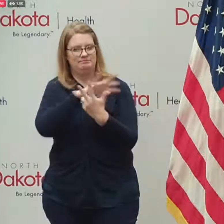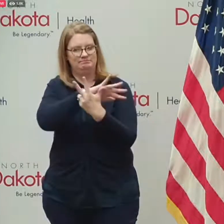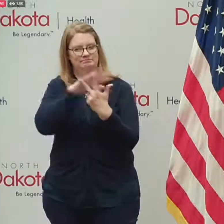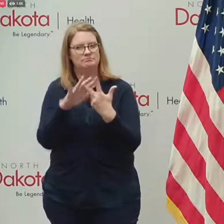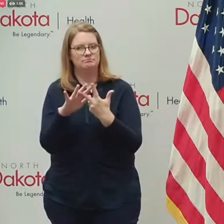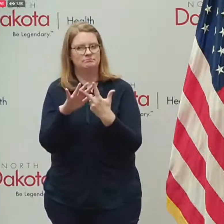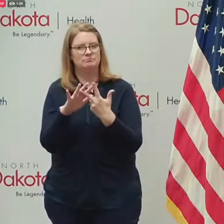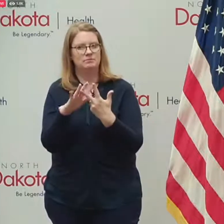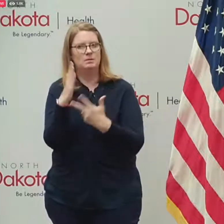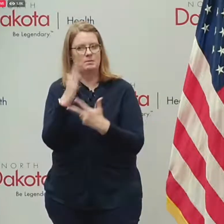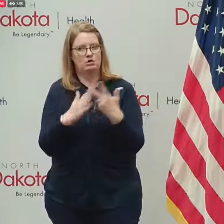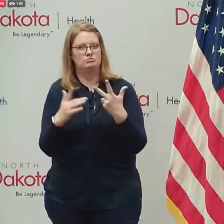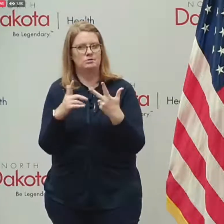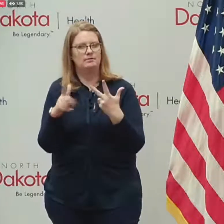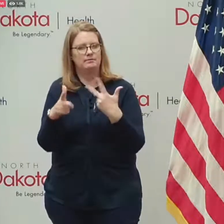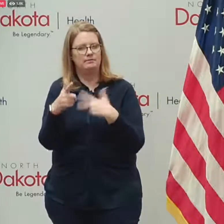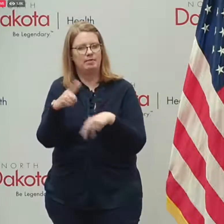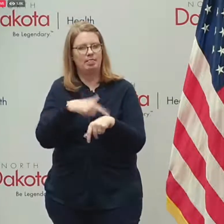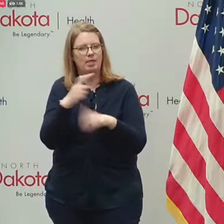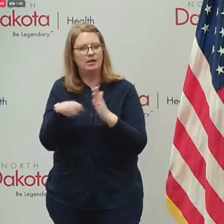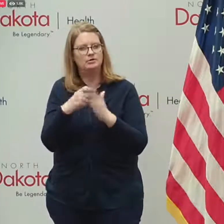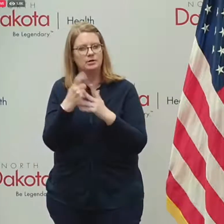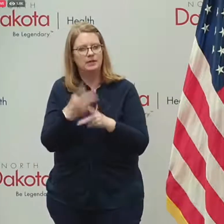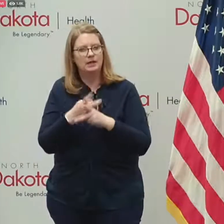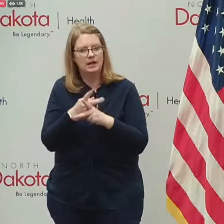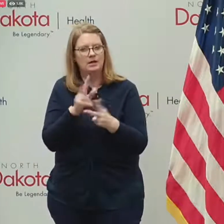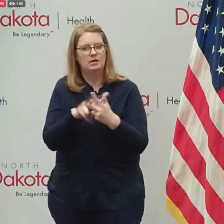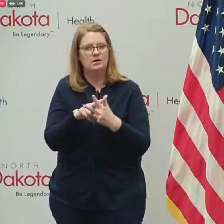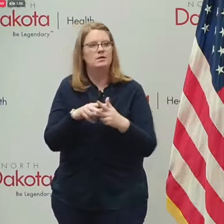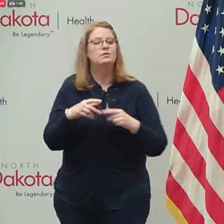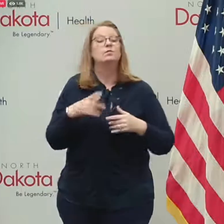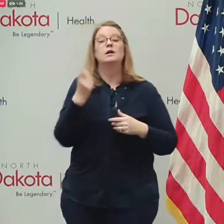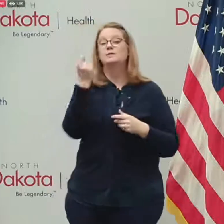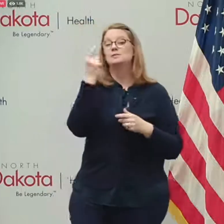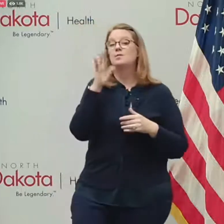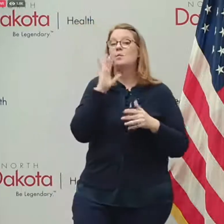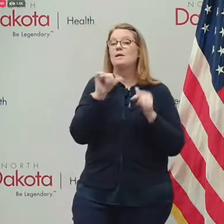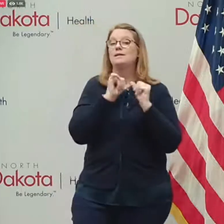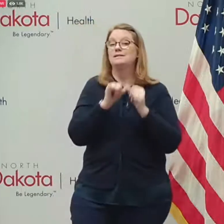facilities. But we will continue to test with the PCR test as well.